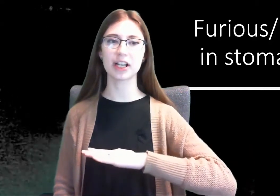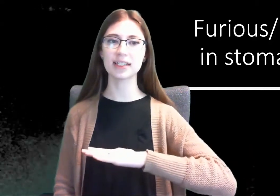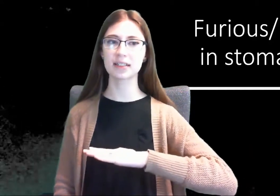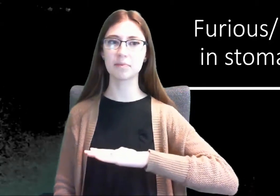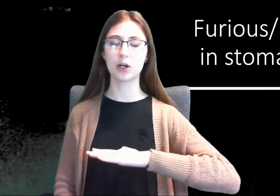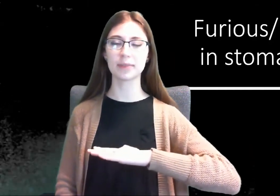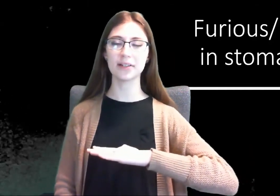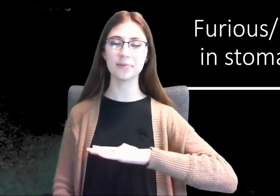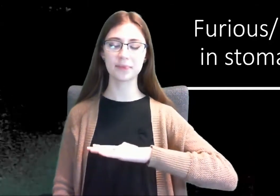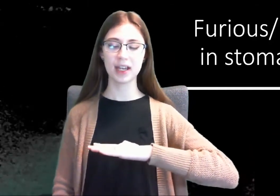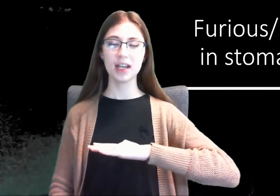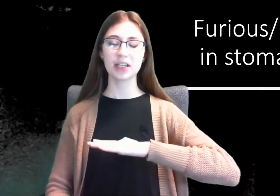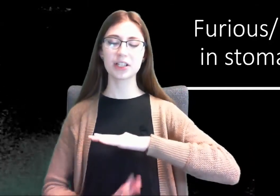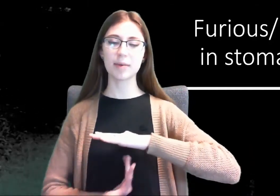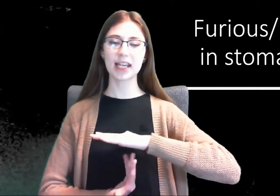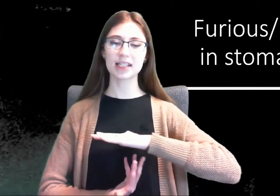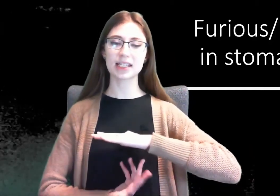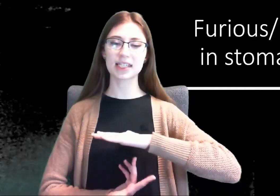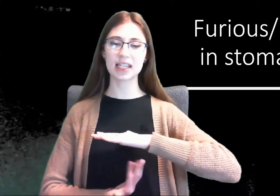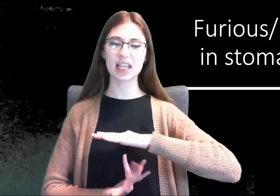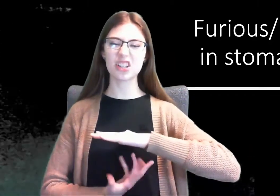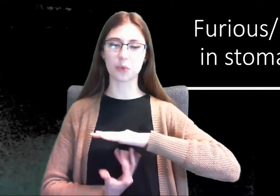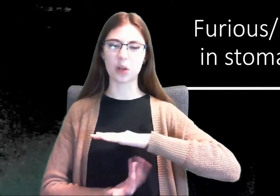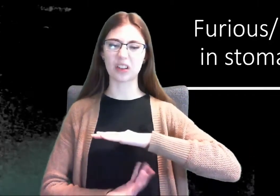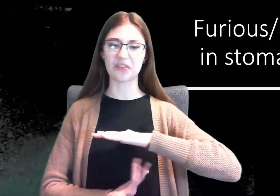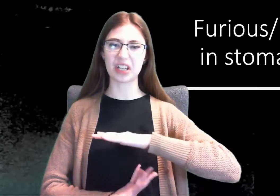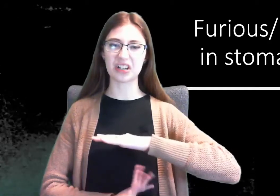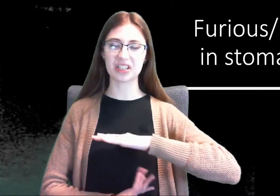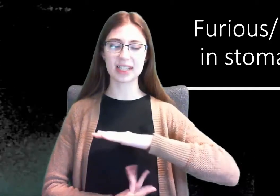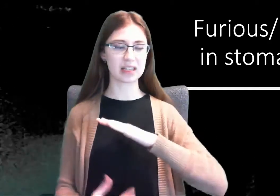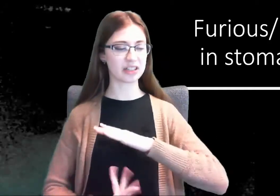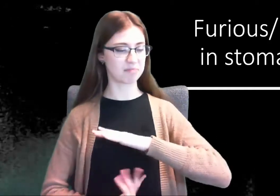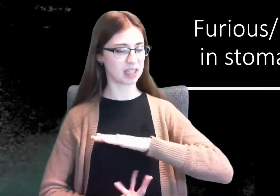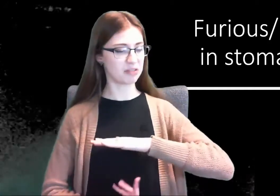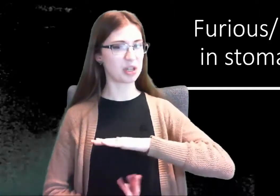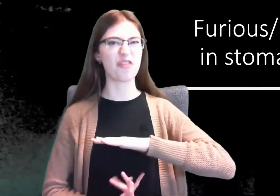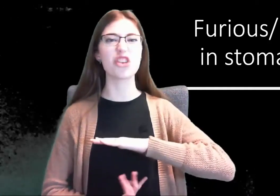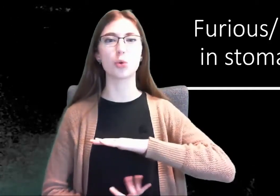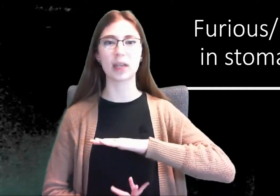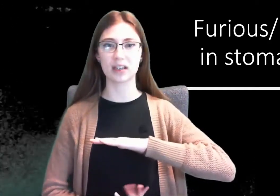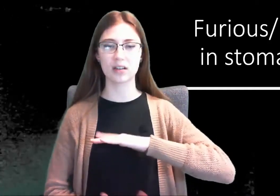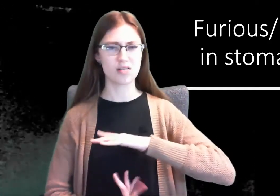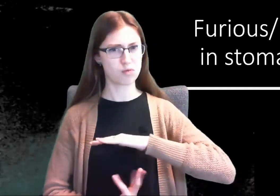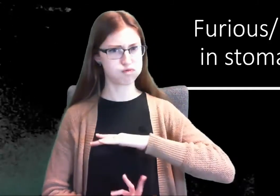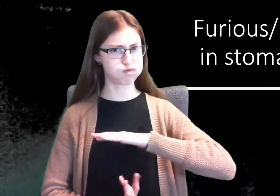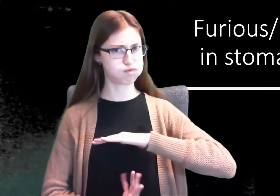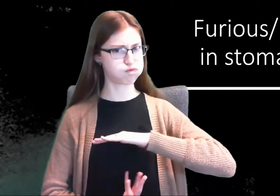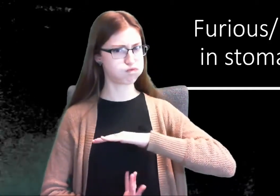chest, palm down. Your dominant hand is going to sit here and you can wiggle your fingers like you're just You're fuming.